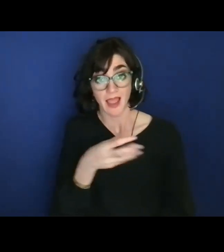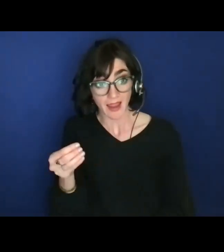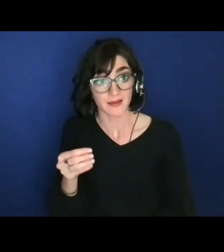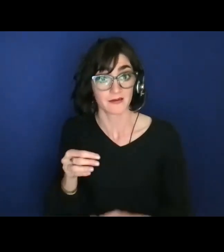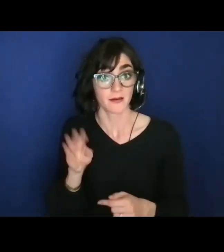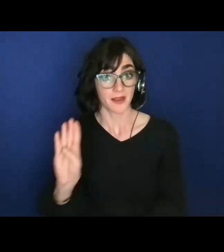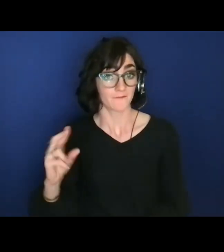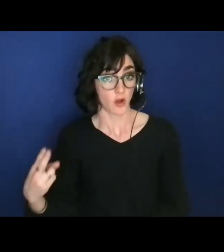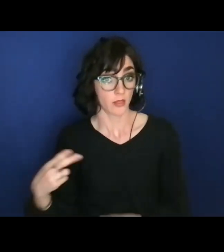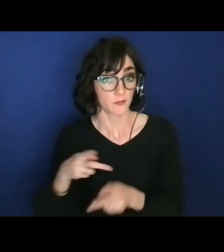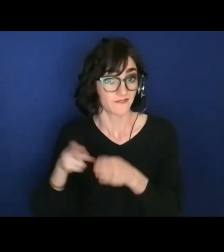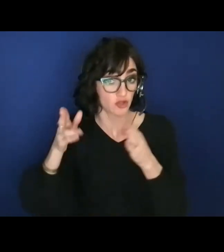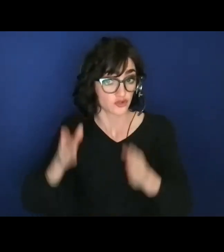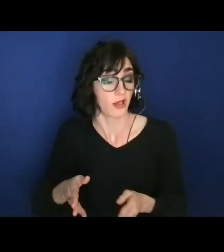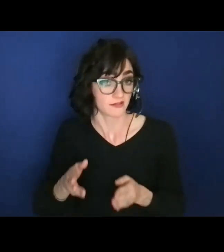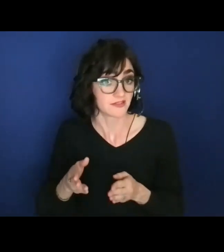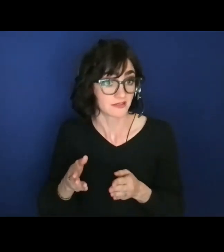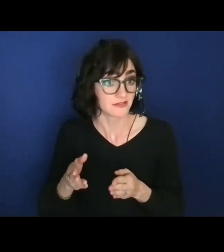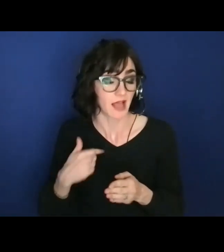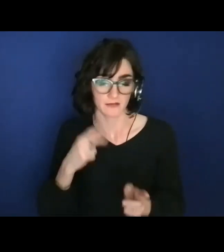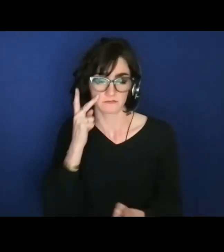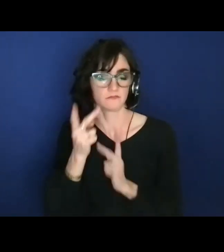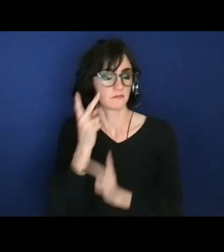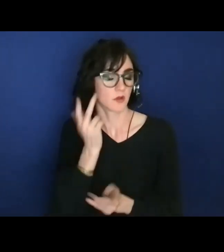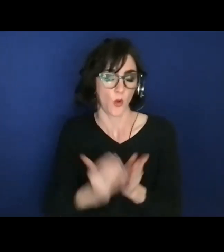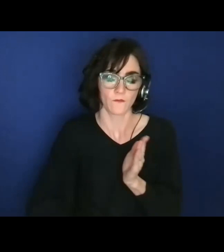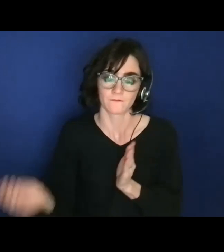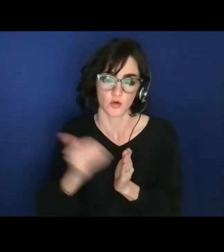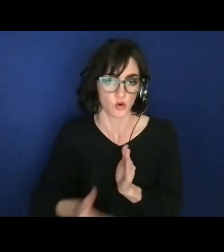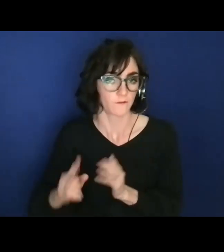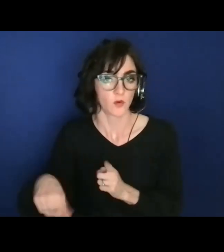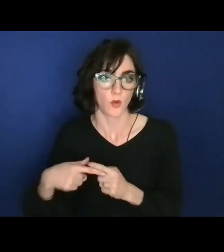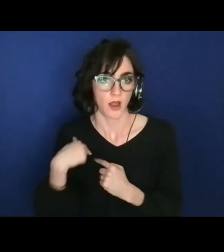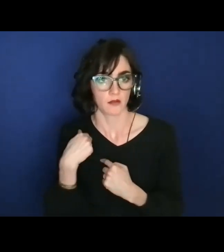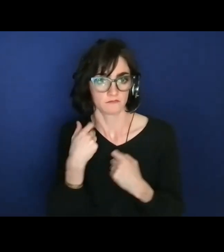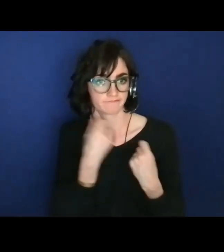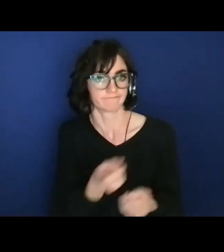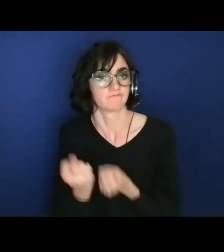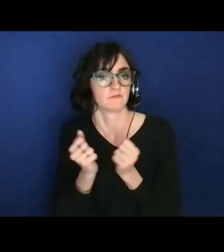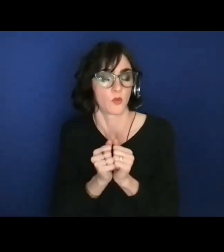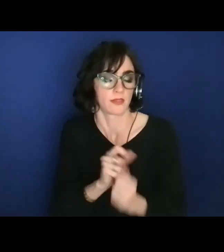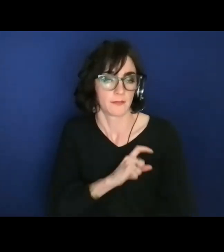behavioral health professionals. I saw that time and time again on some of these calls.